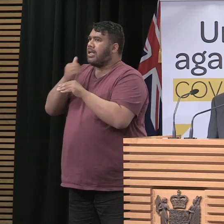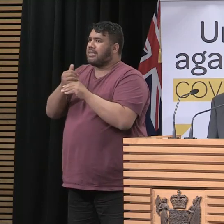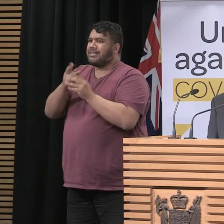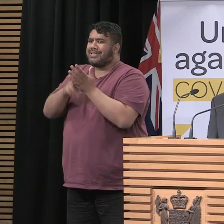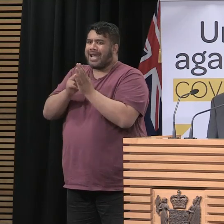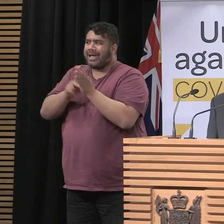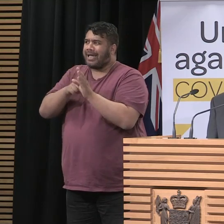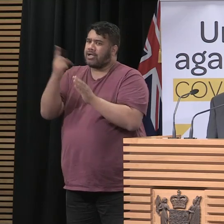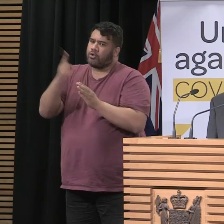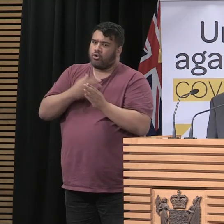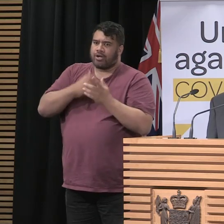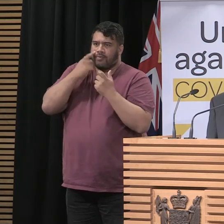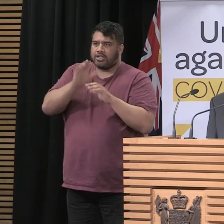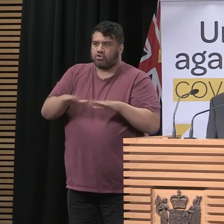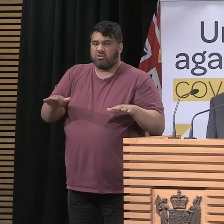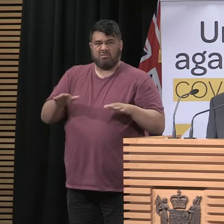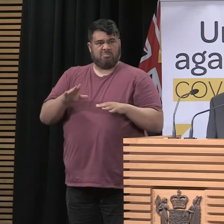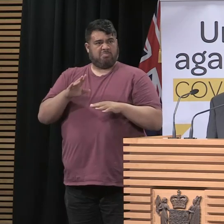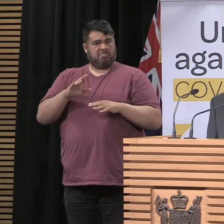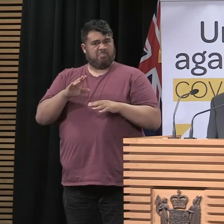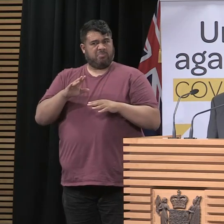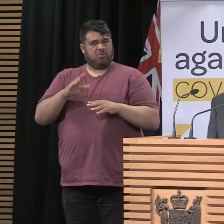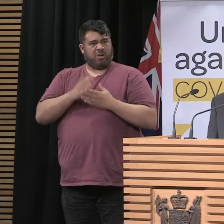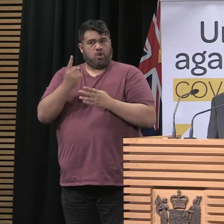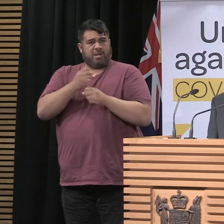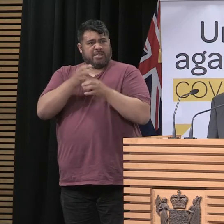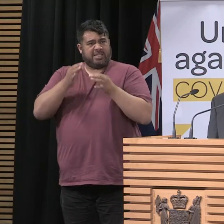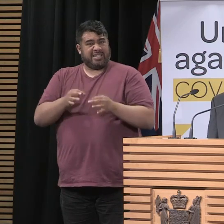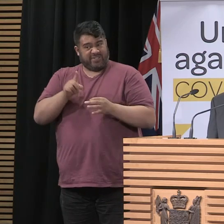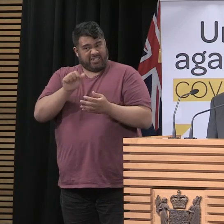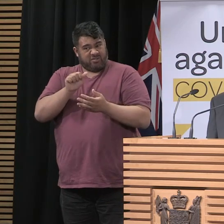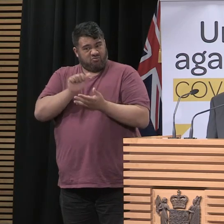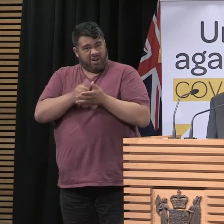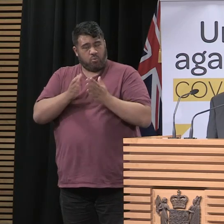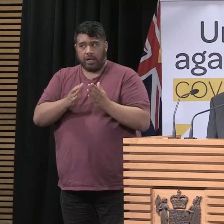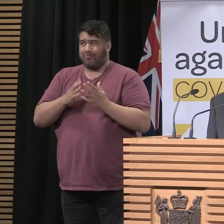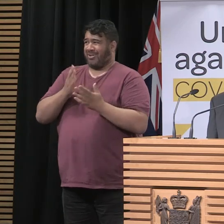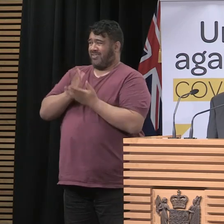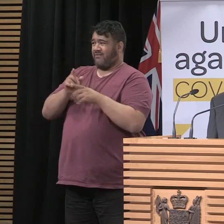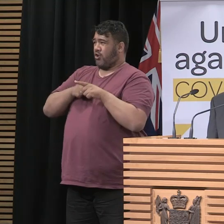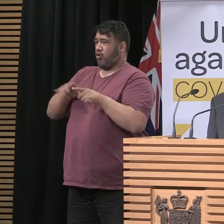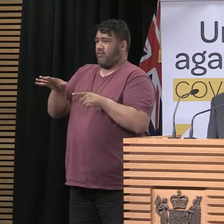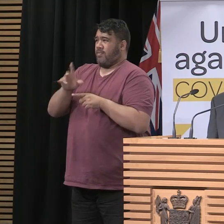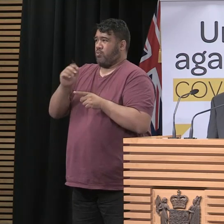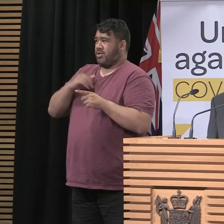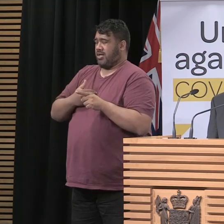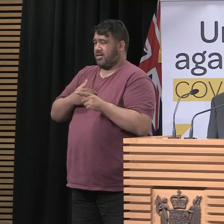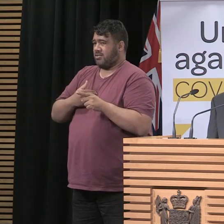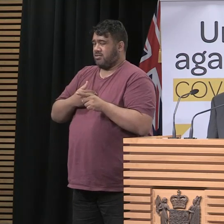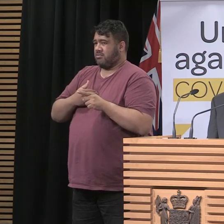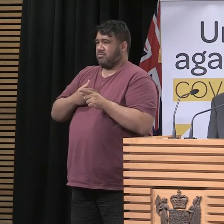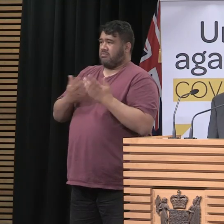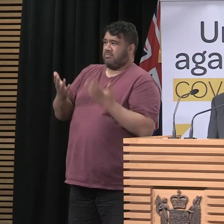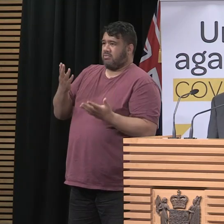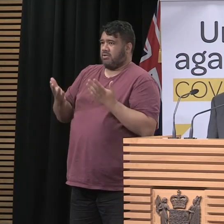coming into their homes at times like that? Well, that's up to each family to decide. The particular example I think you're referring to, my concern would be